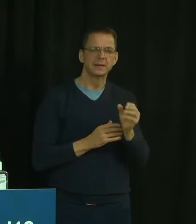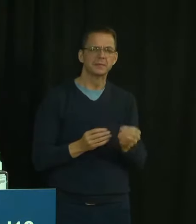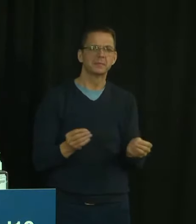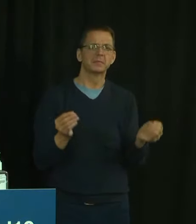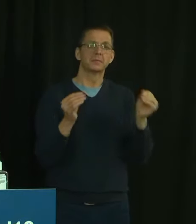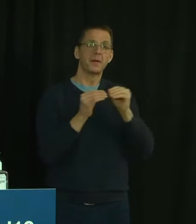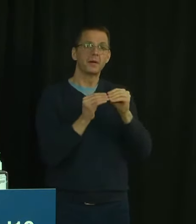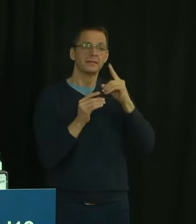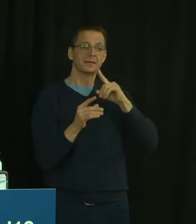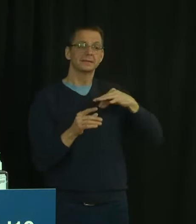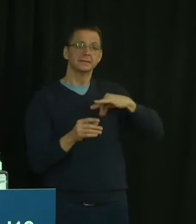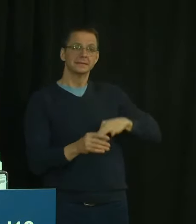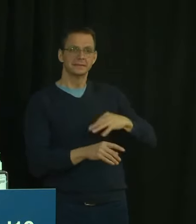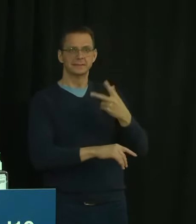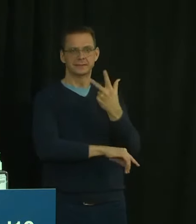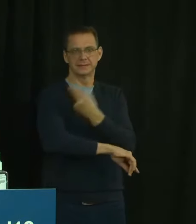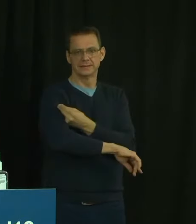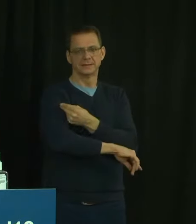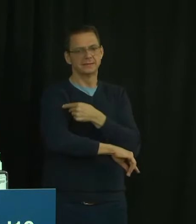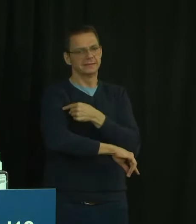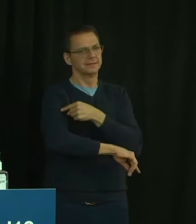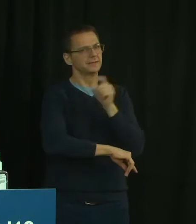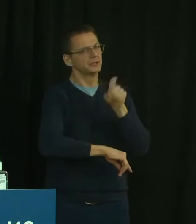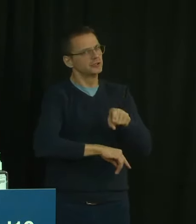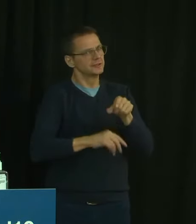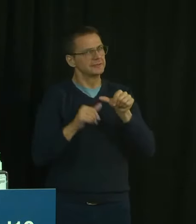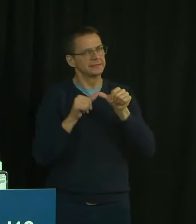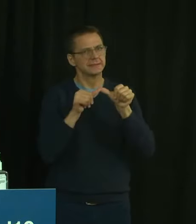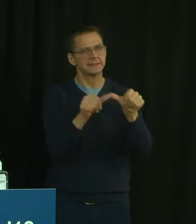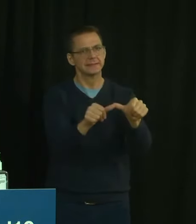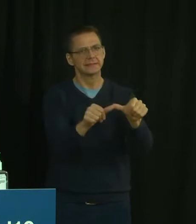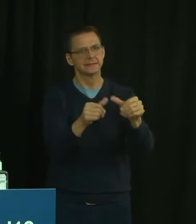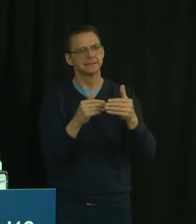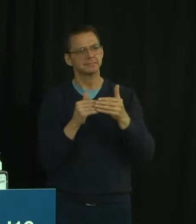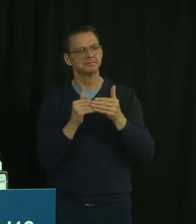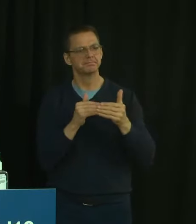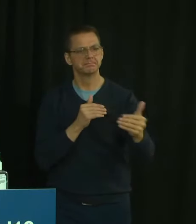from COVID-19 infection, such as those age 55 and older.